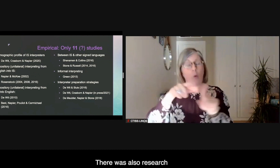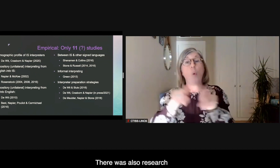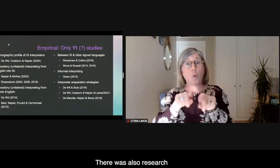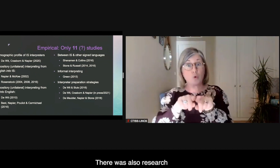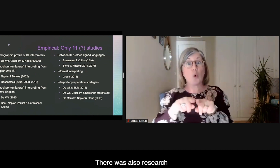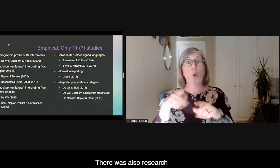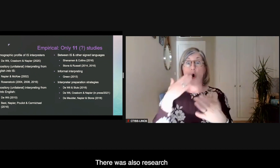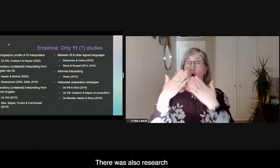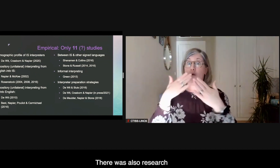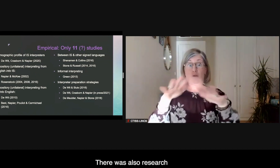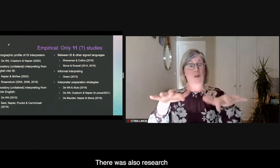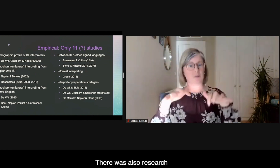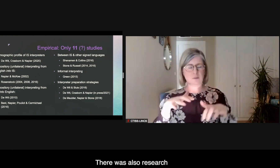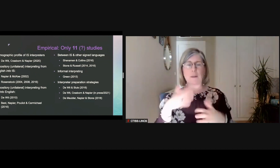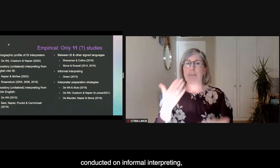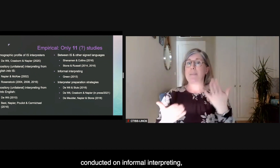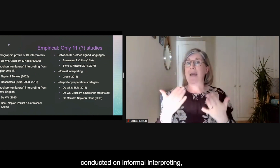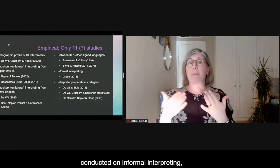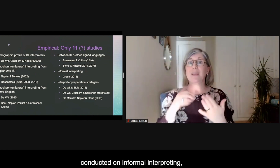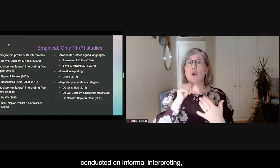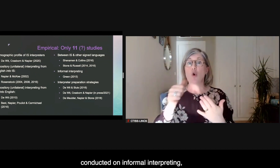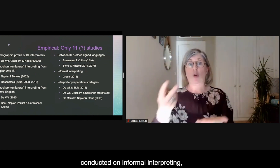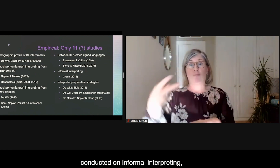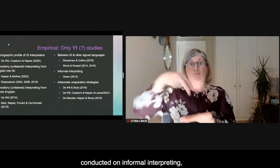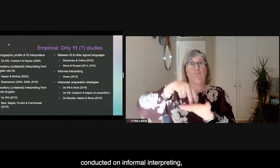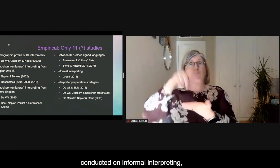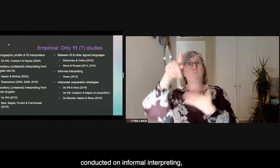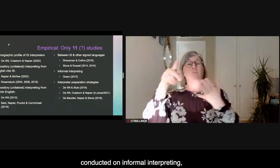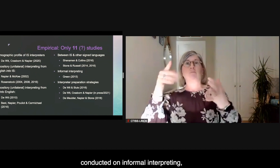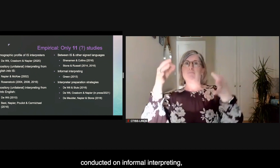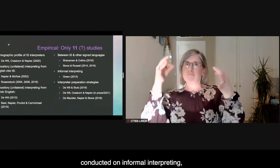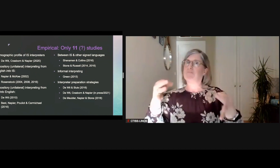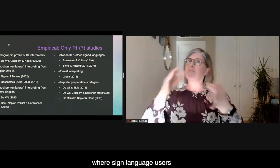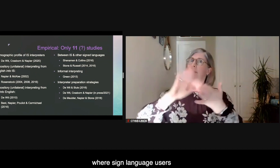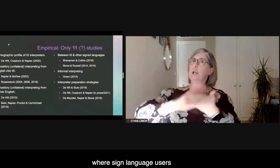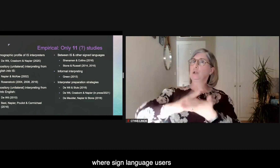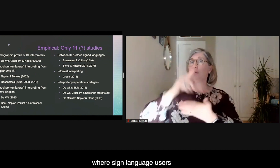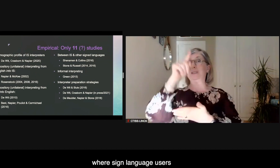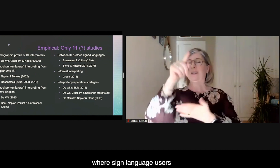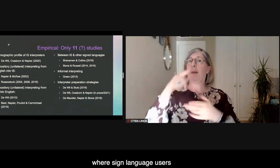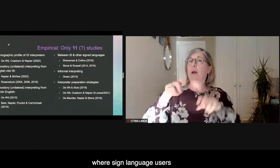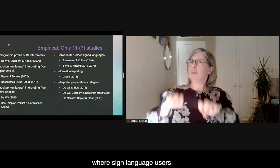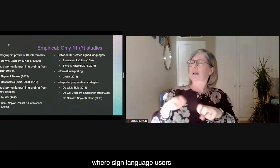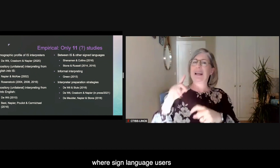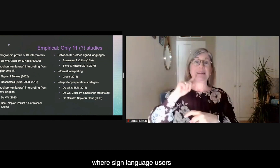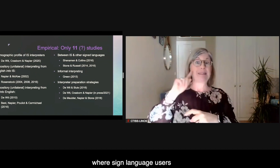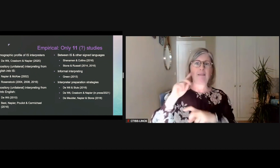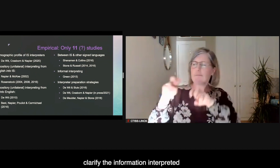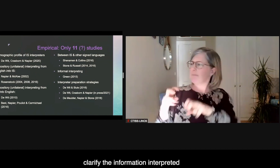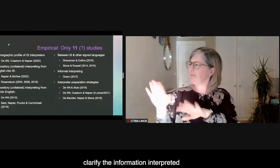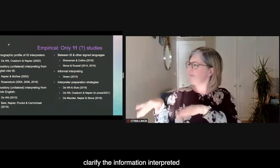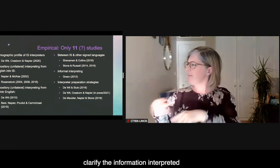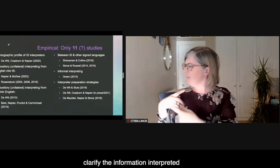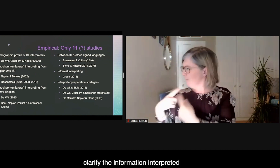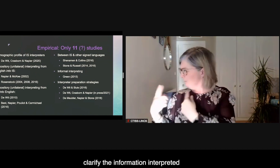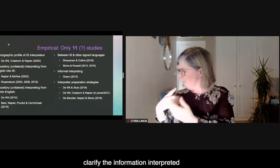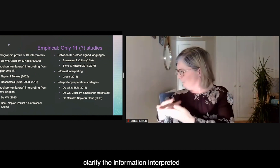There was also research conducted on informal interpreting, where sign language users clarify the information interpreted by hearing